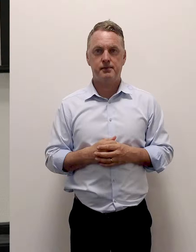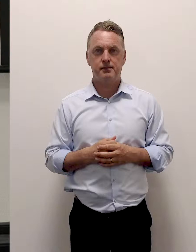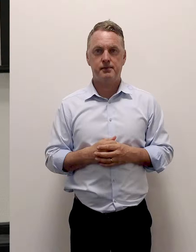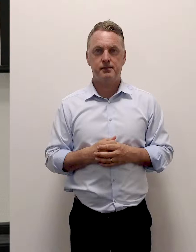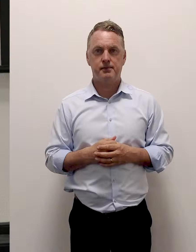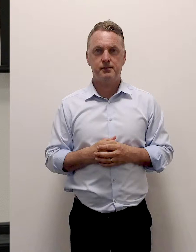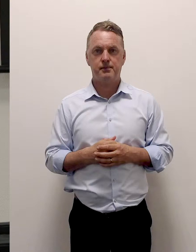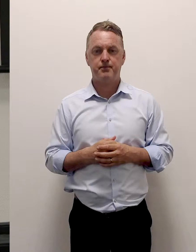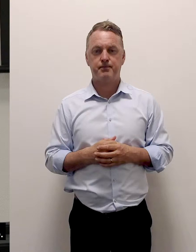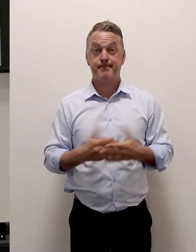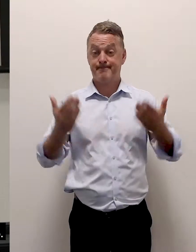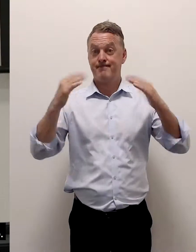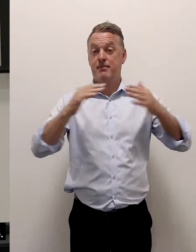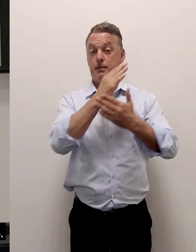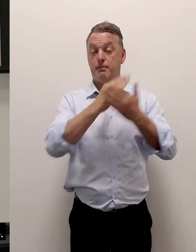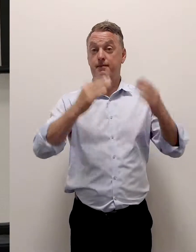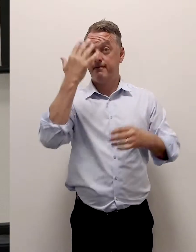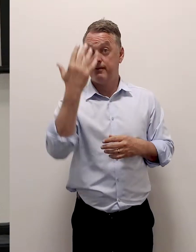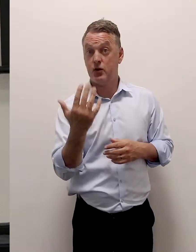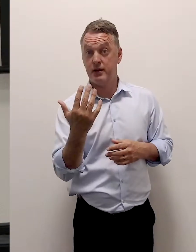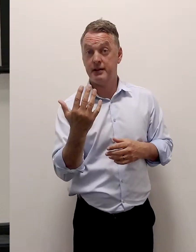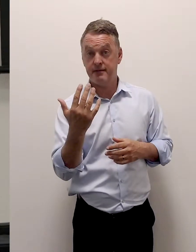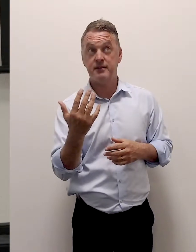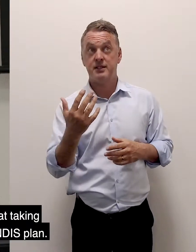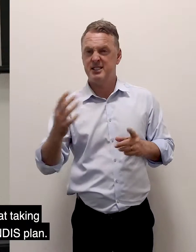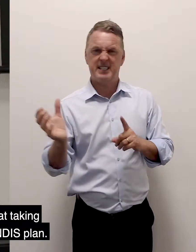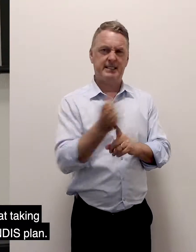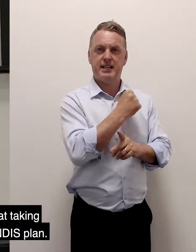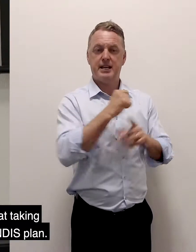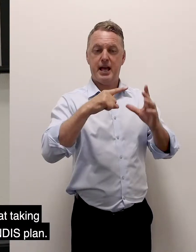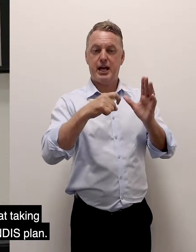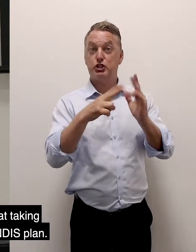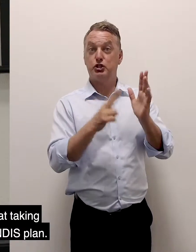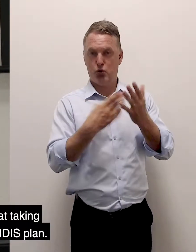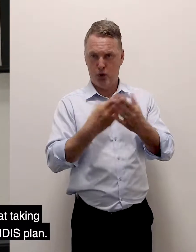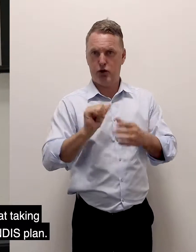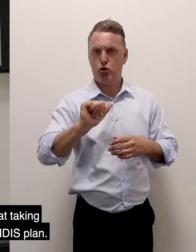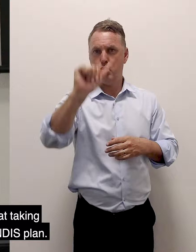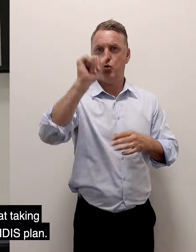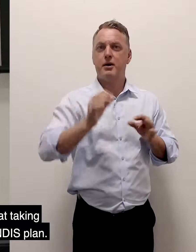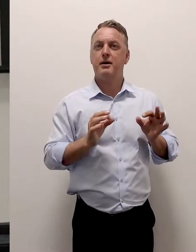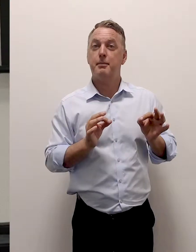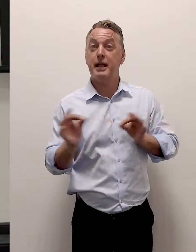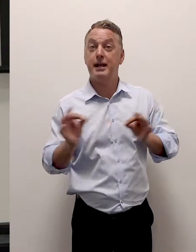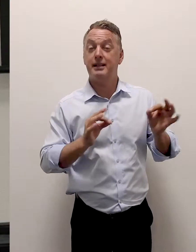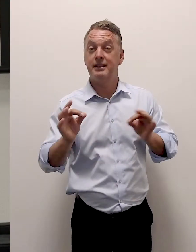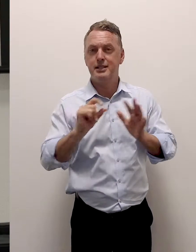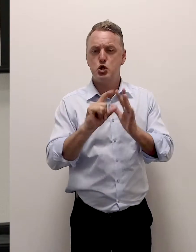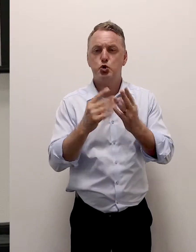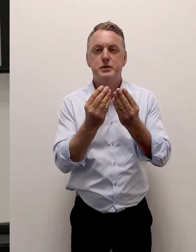braille booklet. Part 5, we're looking at taking action with the NDIS plan.